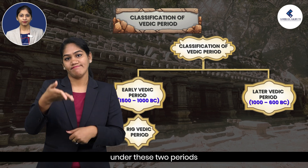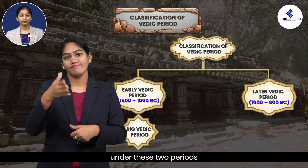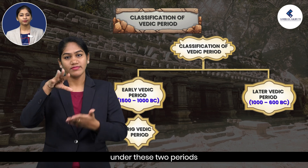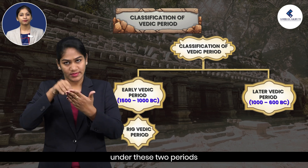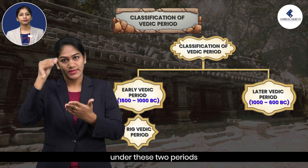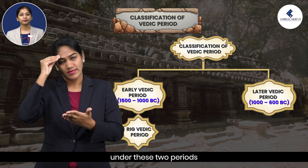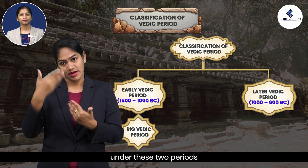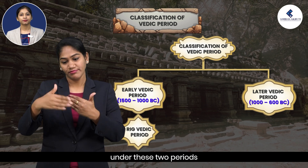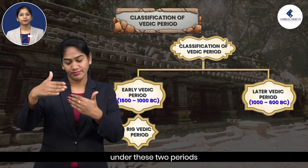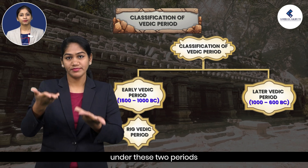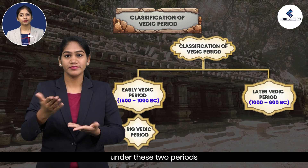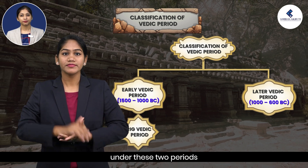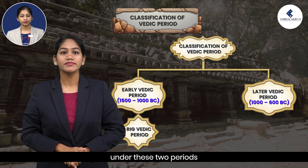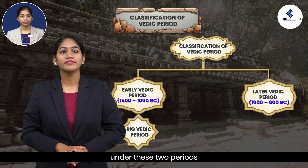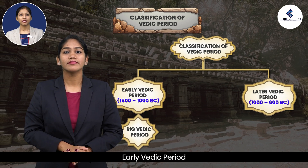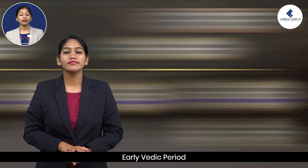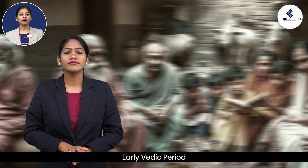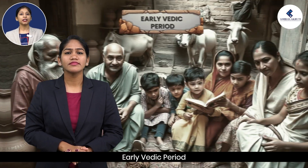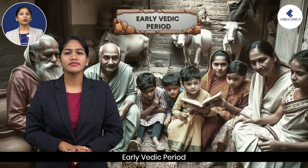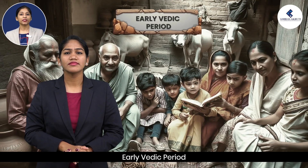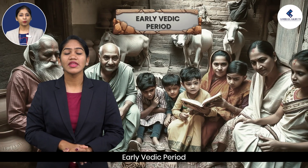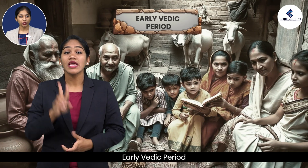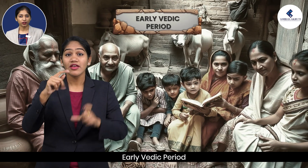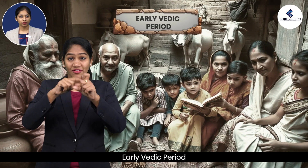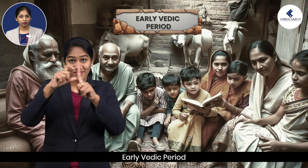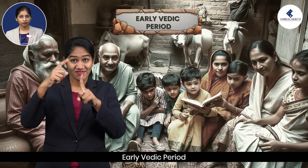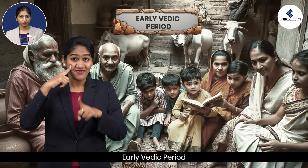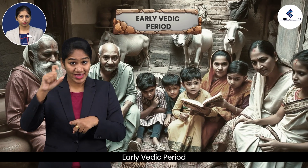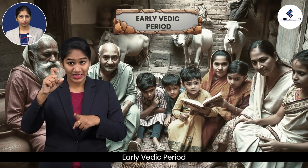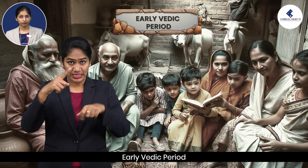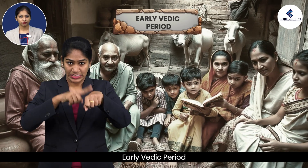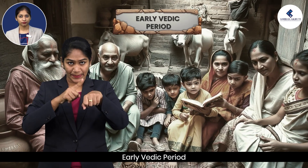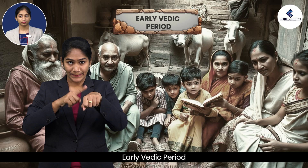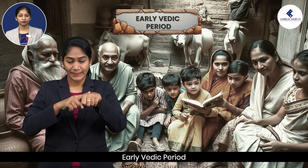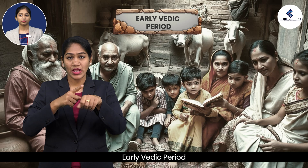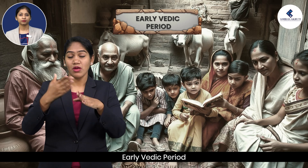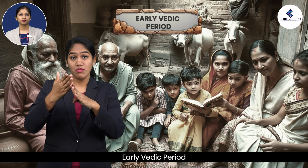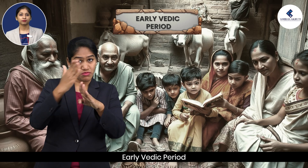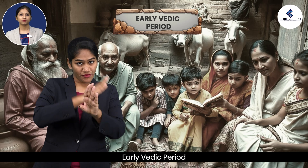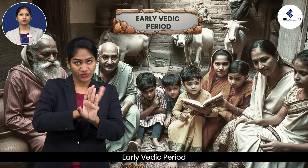Early Vedic period.